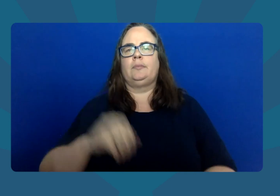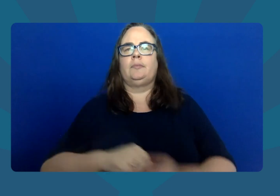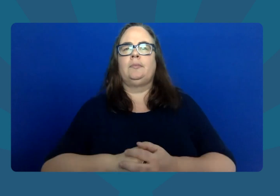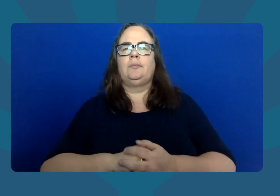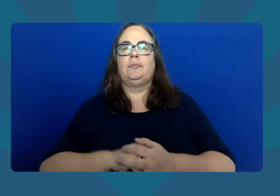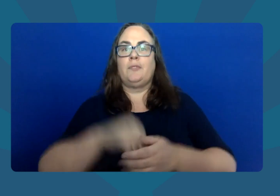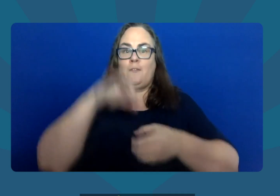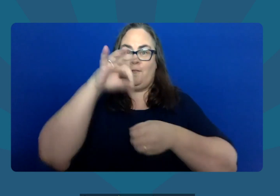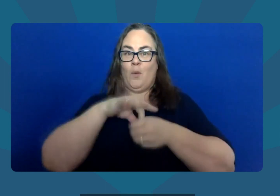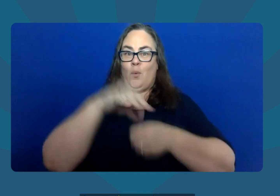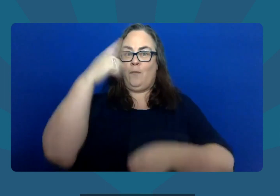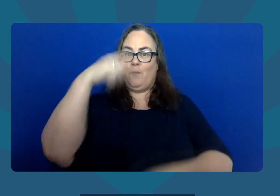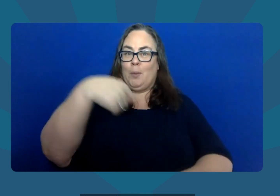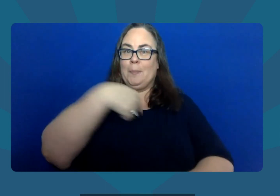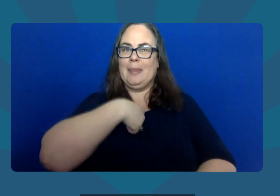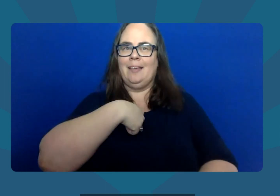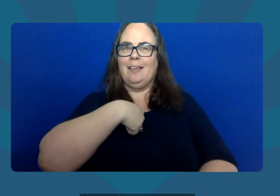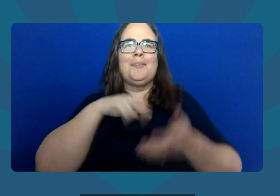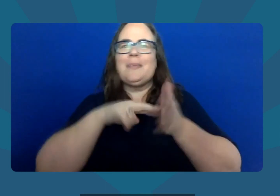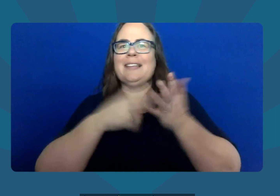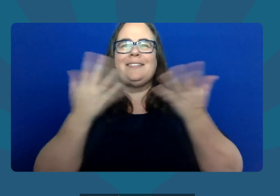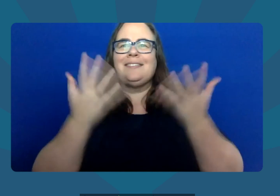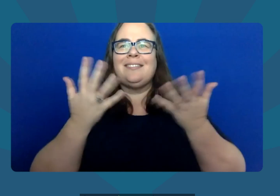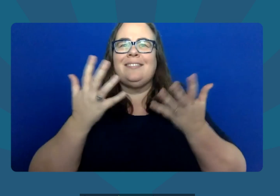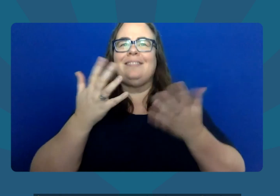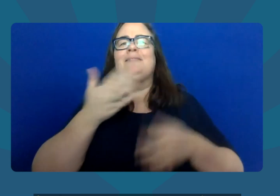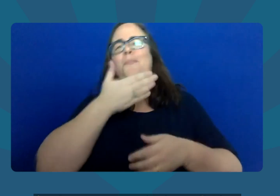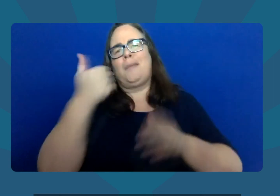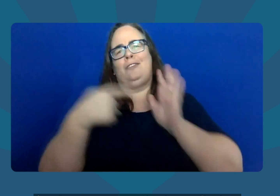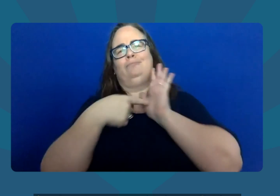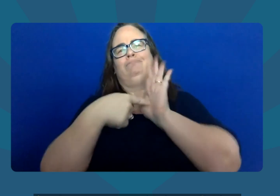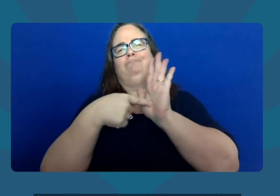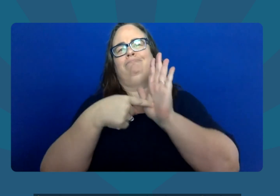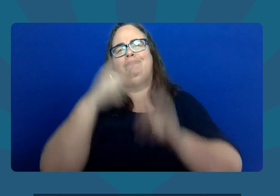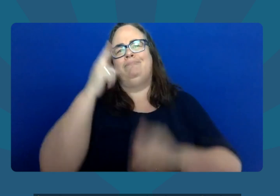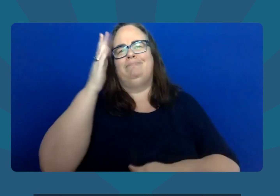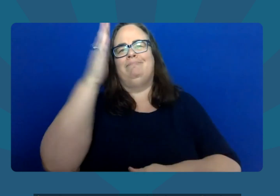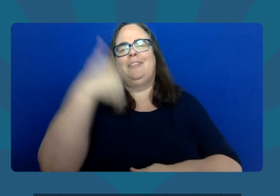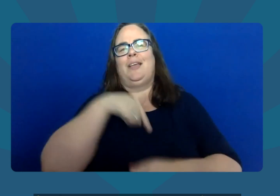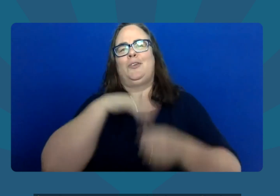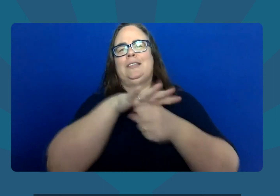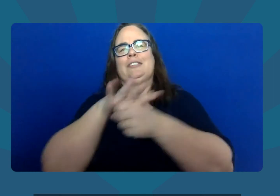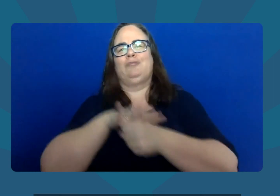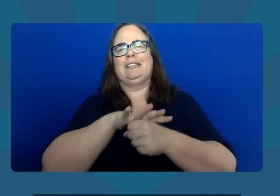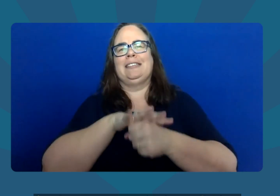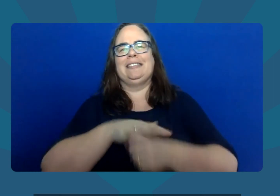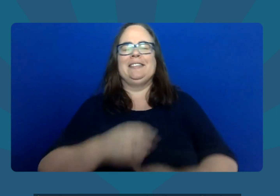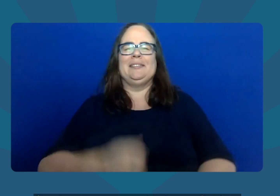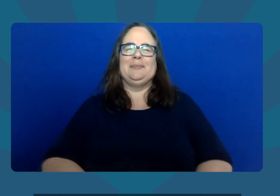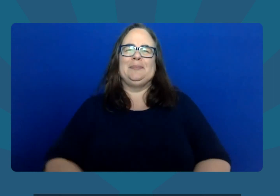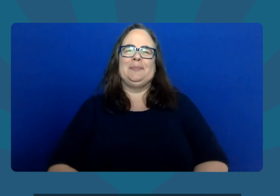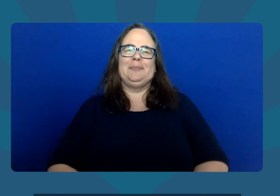https://www.debbieforaz.com. A vote for me is a vote for strong representation in our